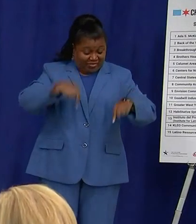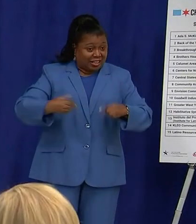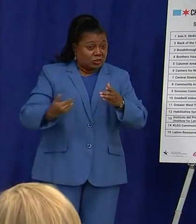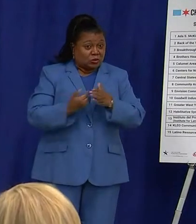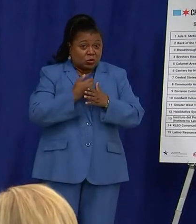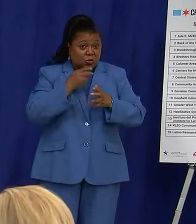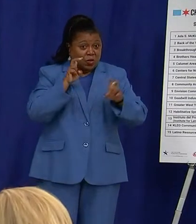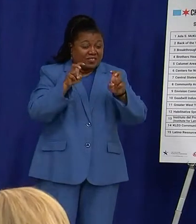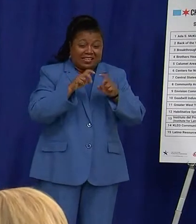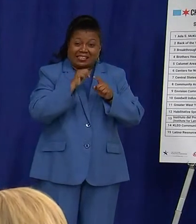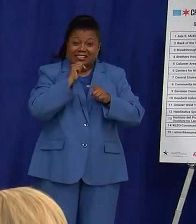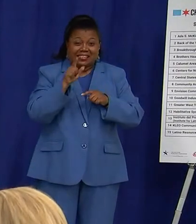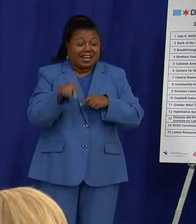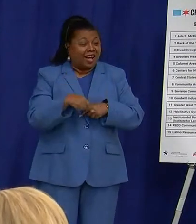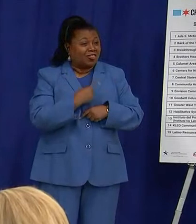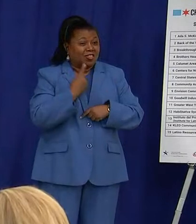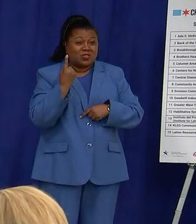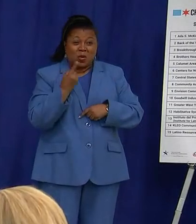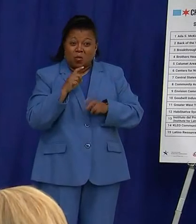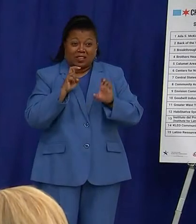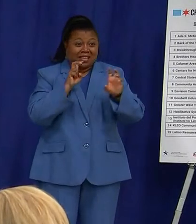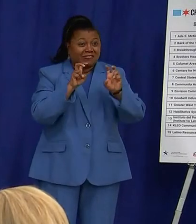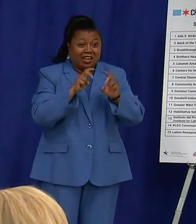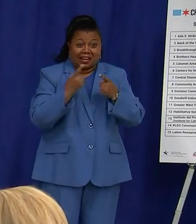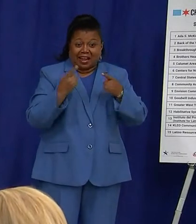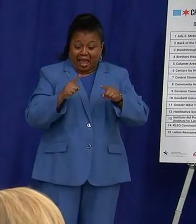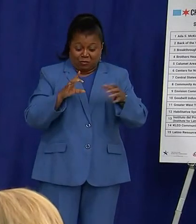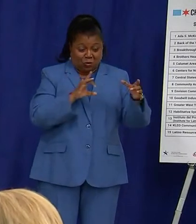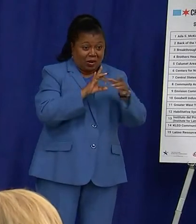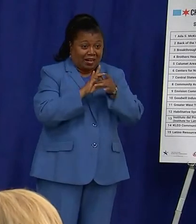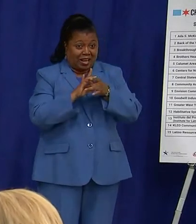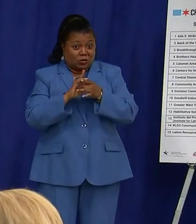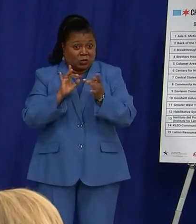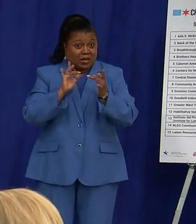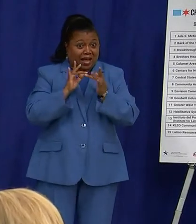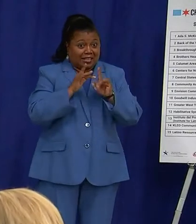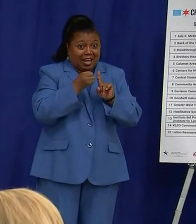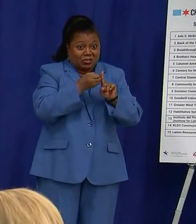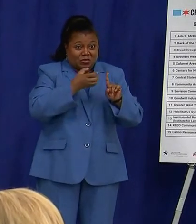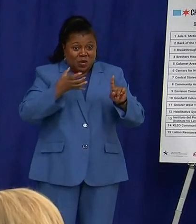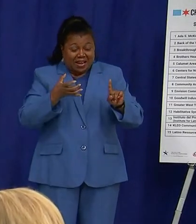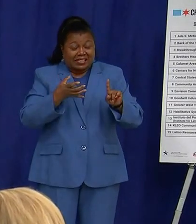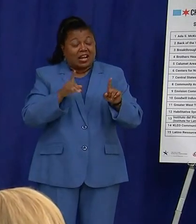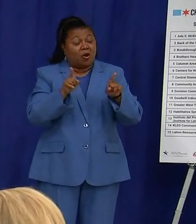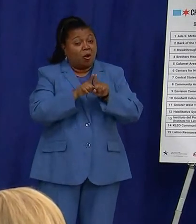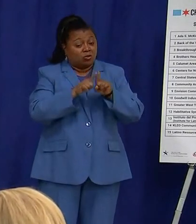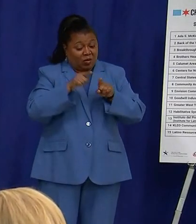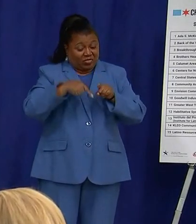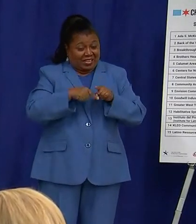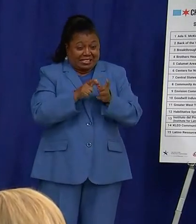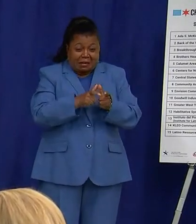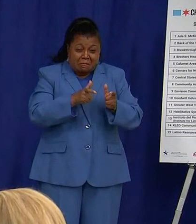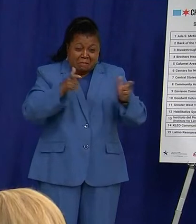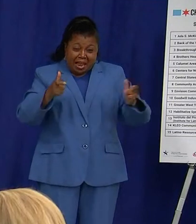new investment is not the only investment happening related to contact tracing. In addition to this major piece,